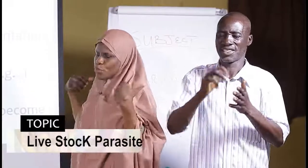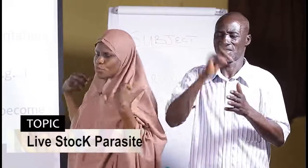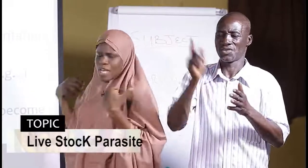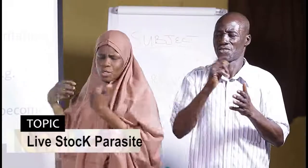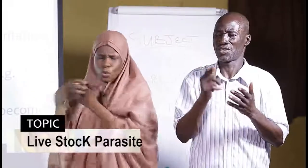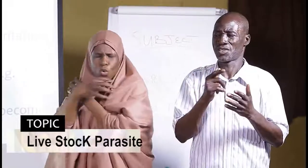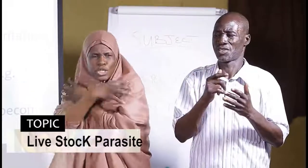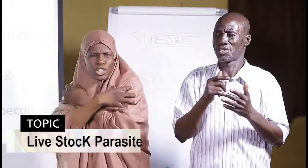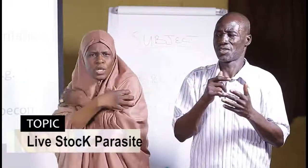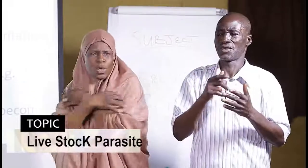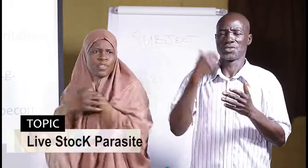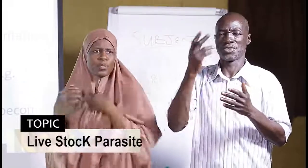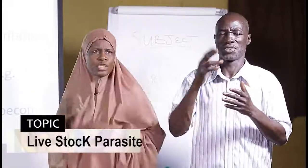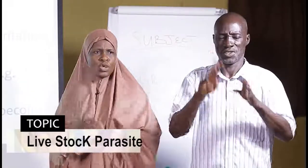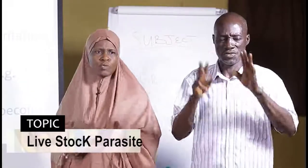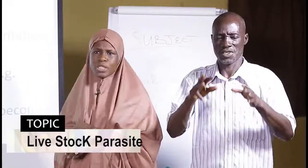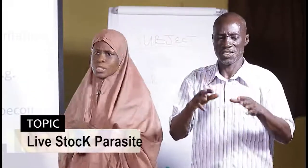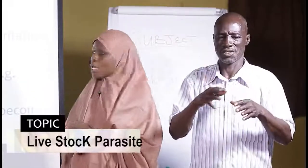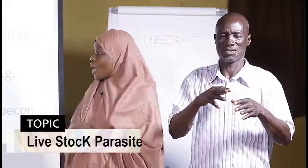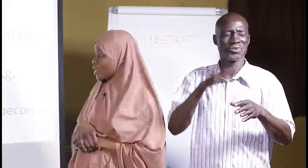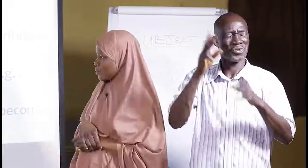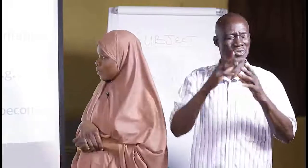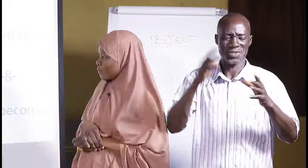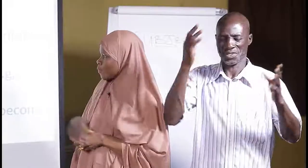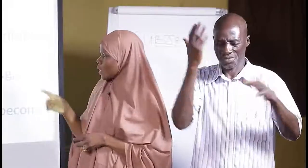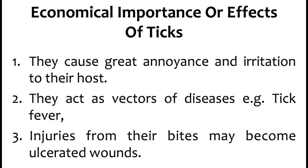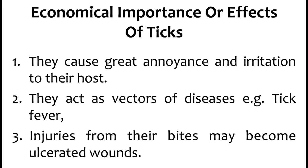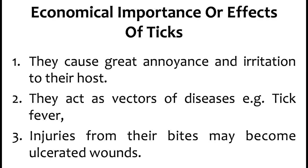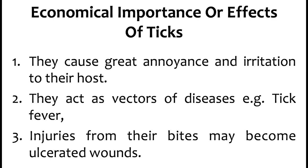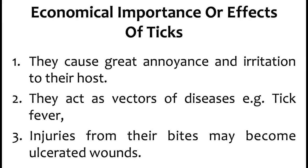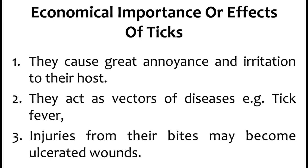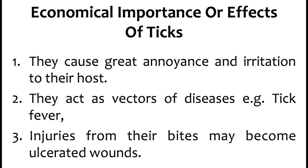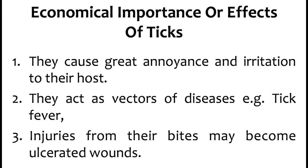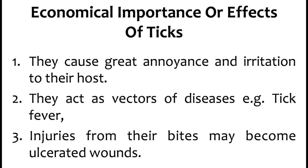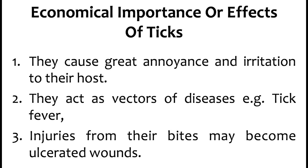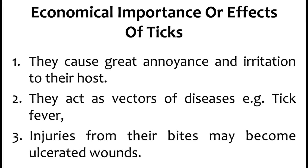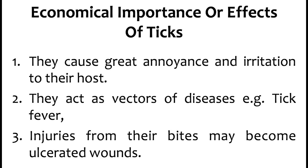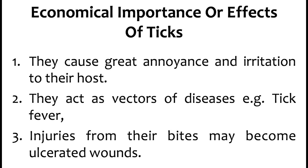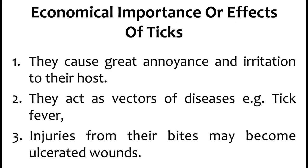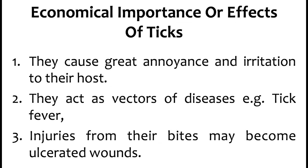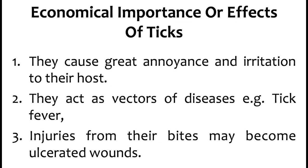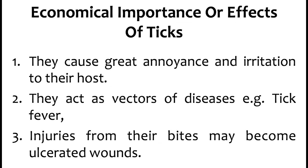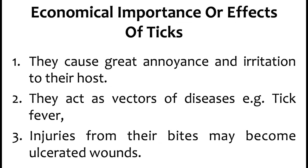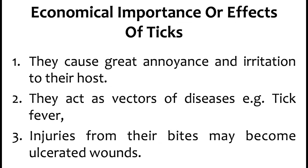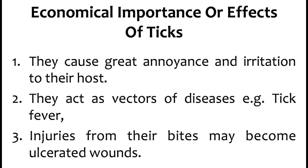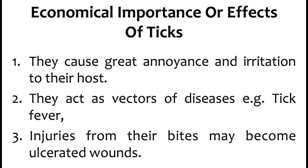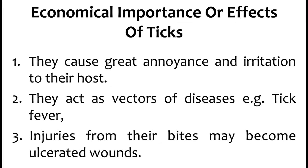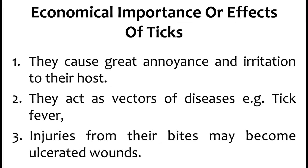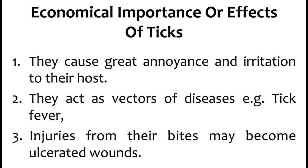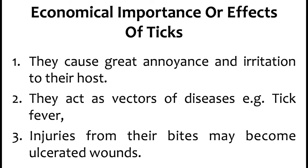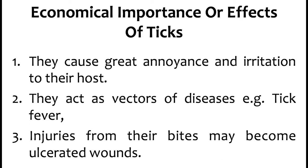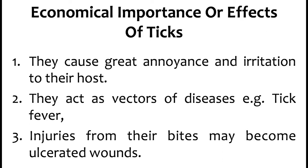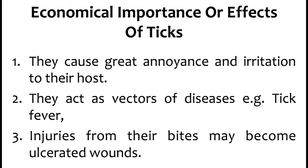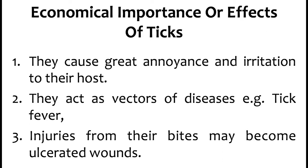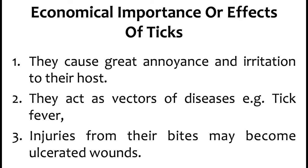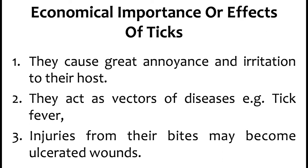they'll be flying or walking on the body of this animal. They act as vectors of disease, e.g.